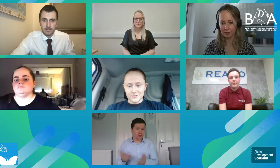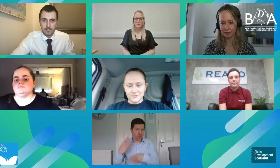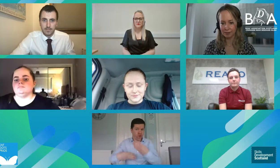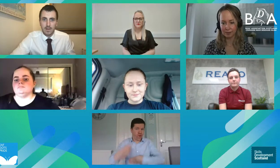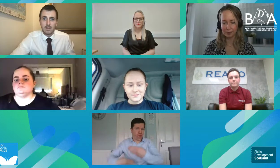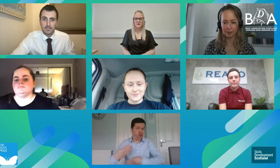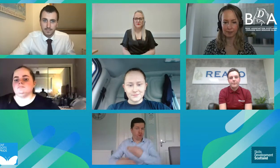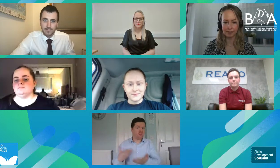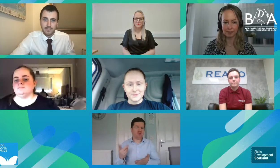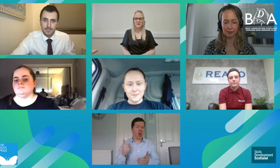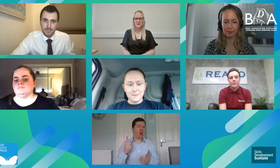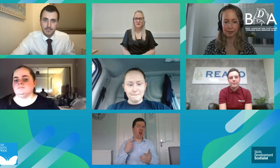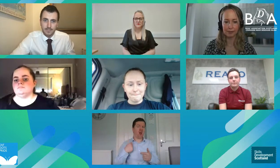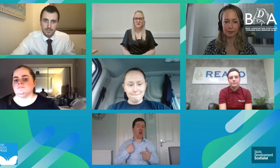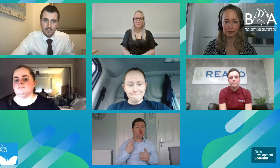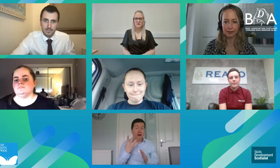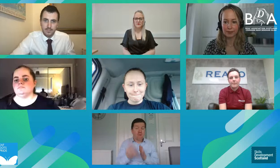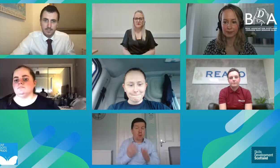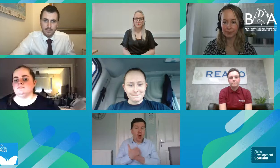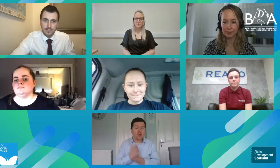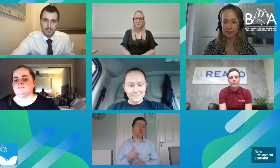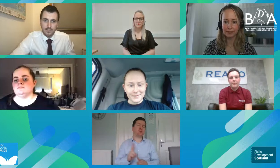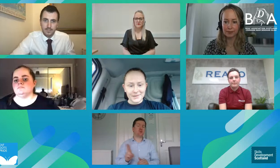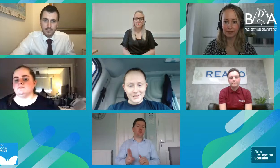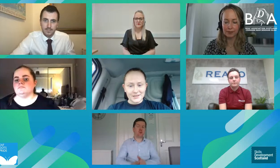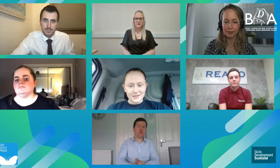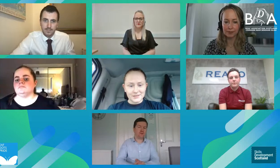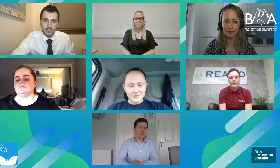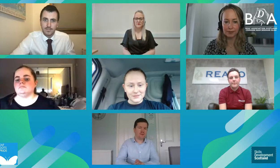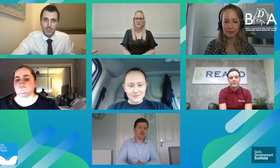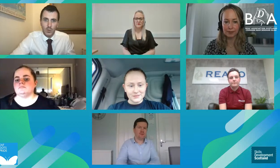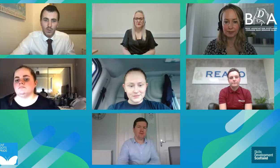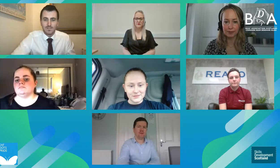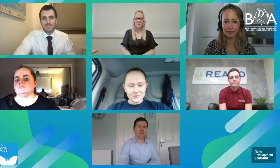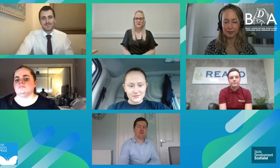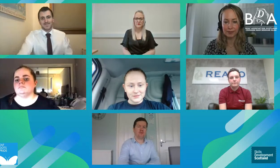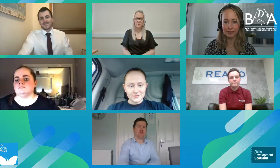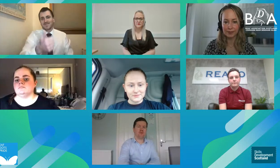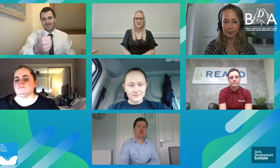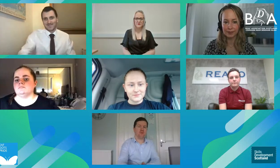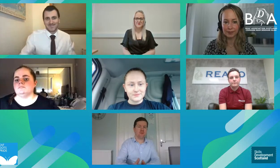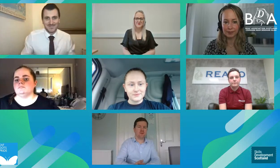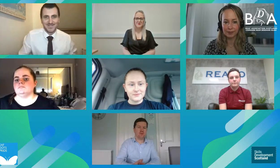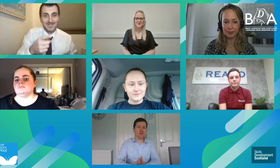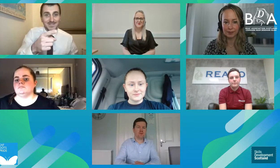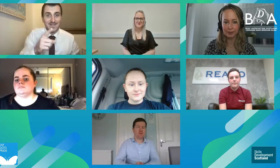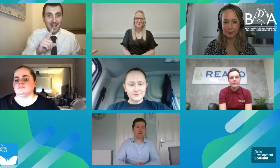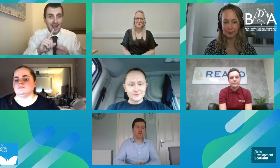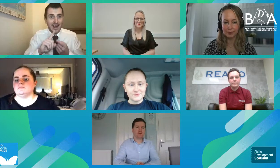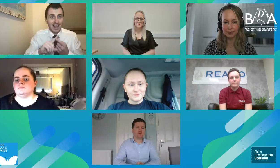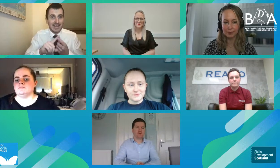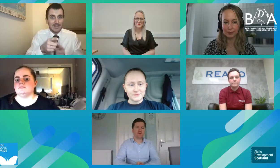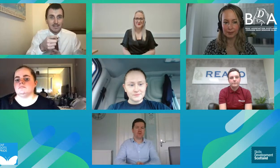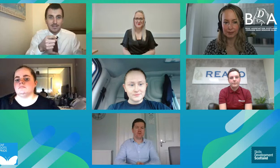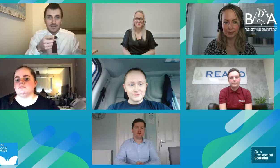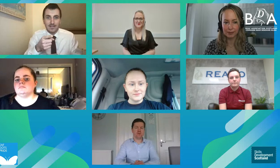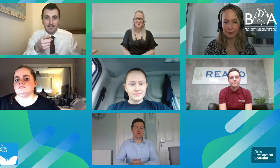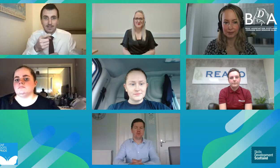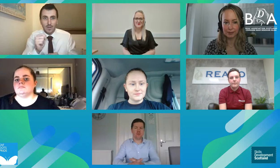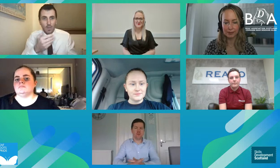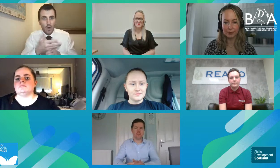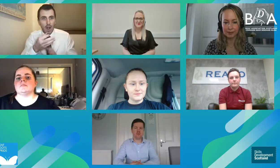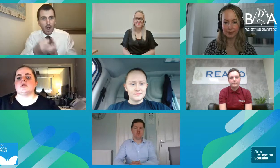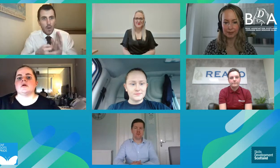on kind of 3 shifts, so that line is open 24 hours a day, but I don't work on a line which is open 24 hours a